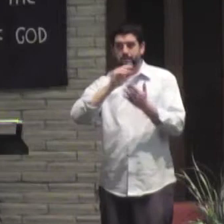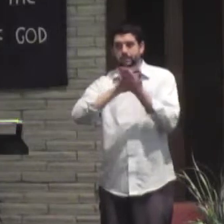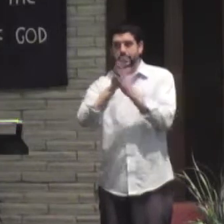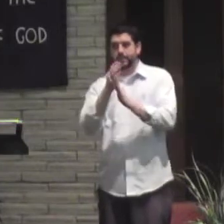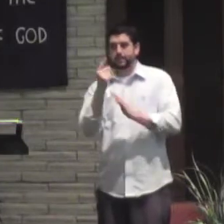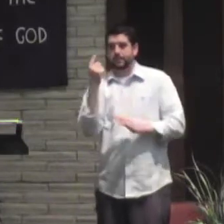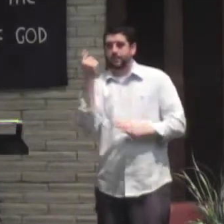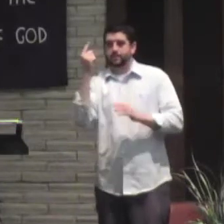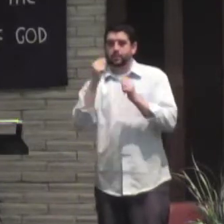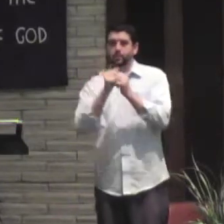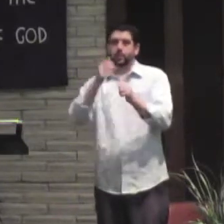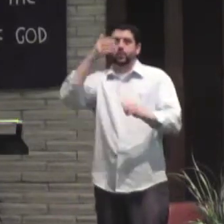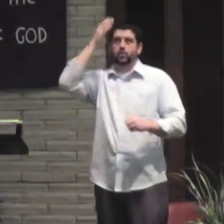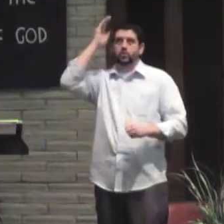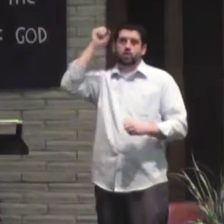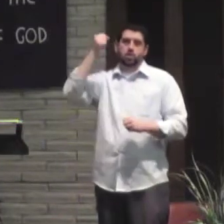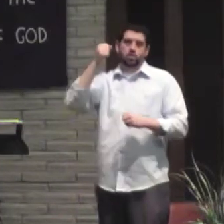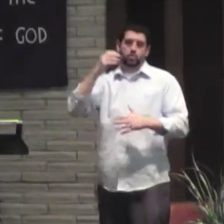God.